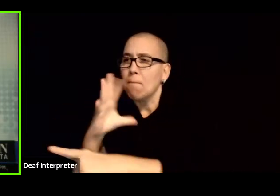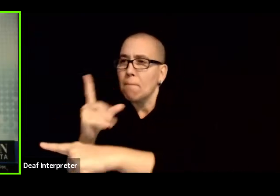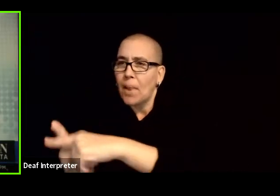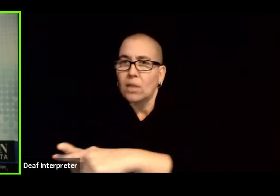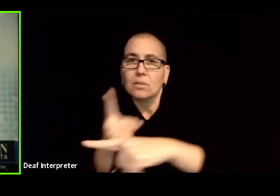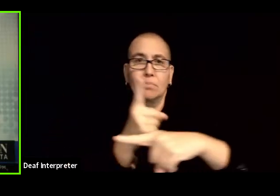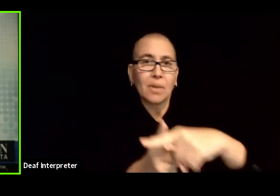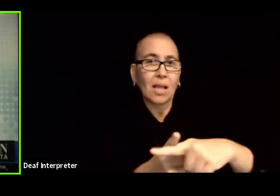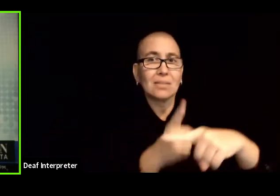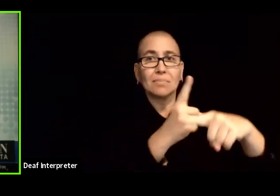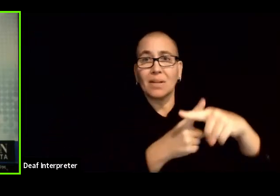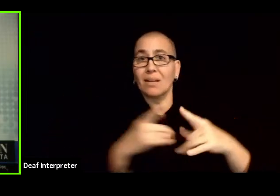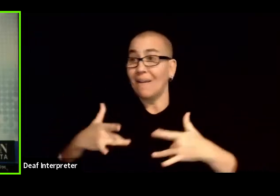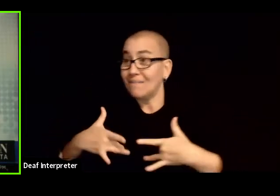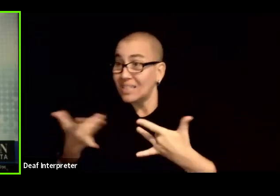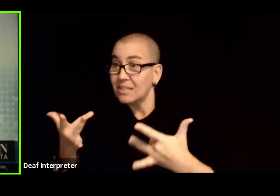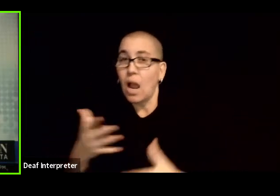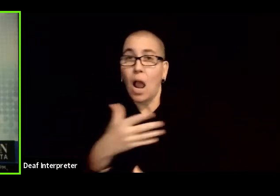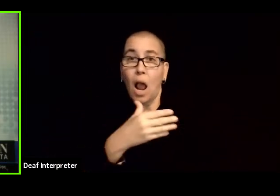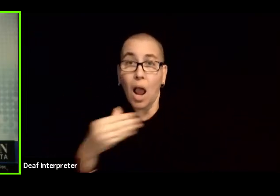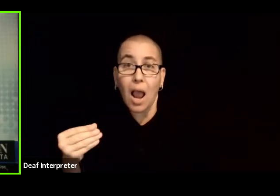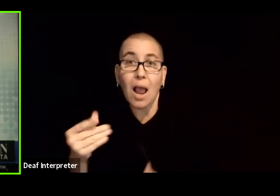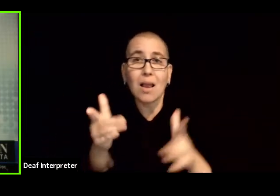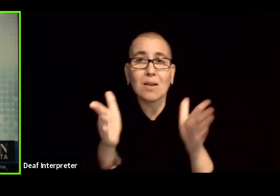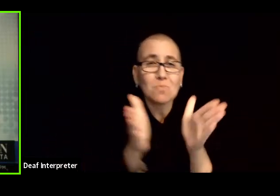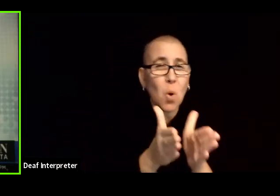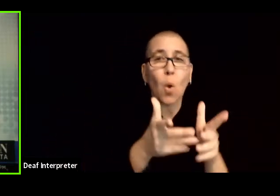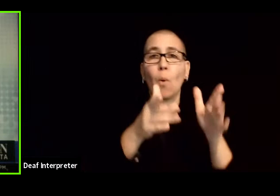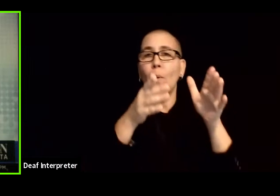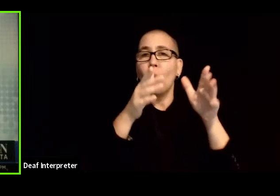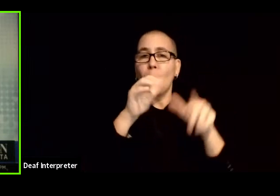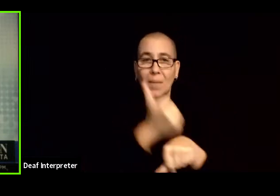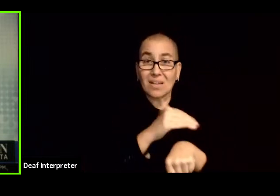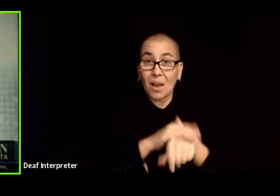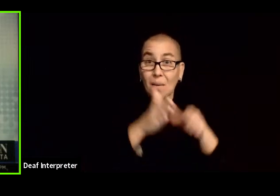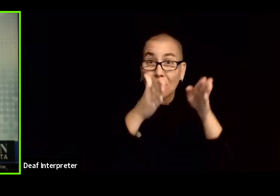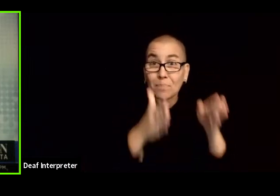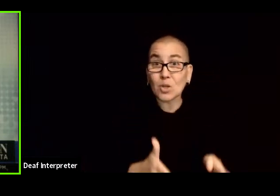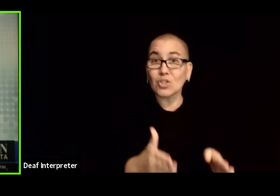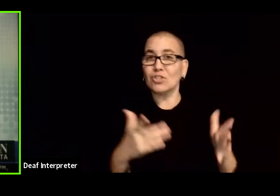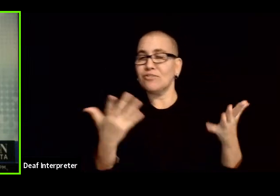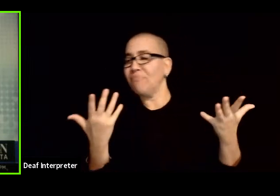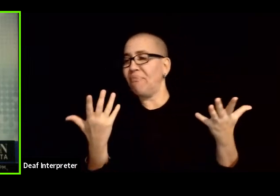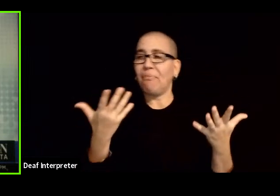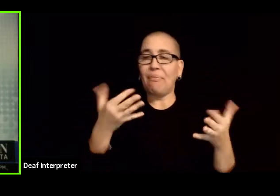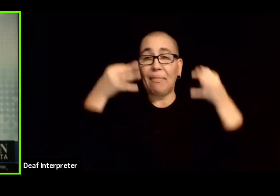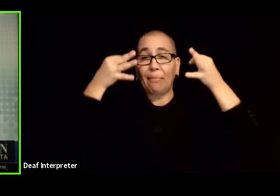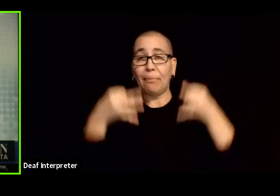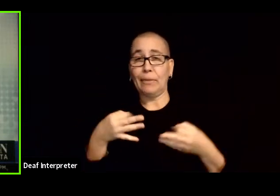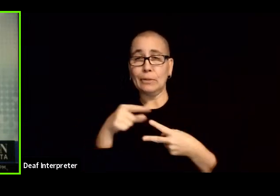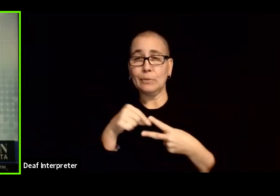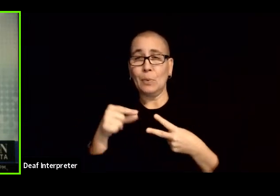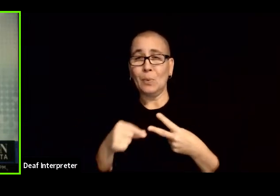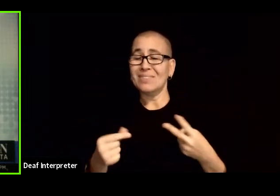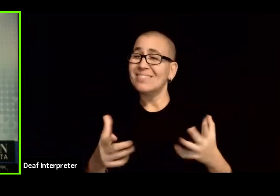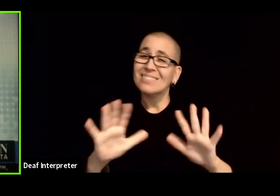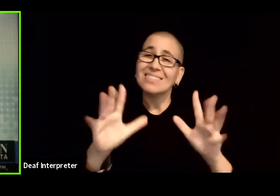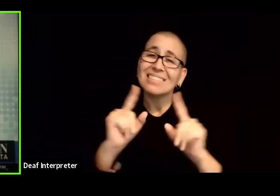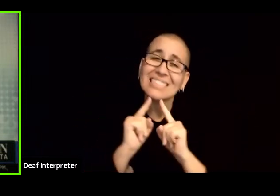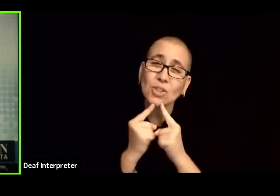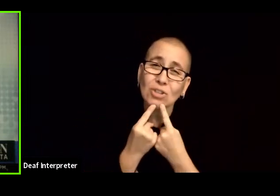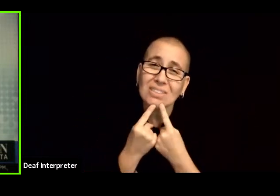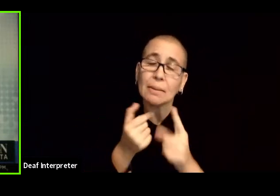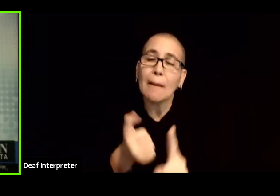the full impact those decisions are having on their families, their neighbors, and their community. We're seeing that these small everyday gatherings